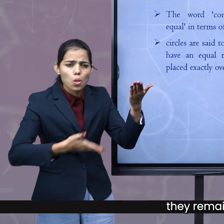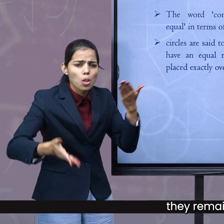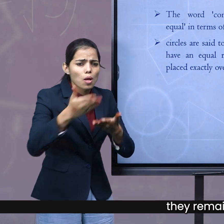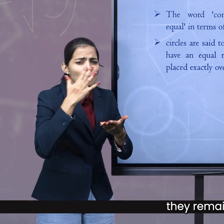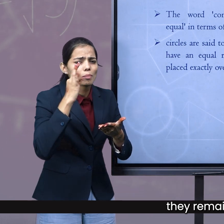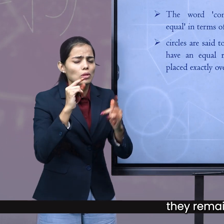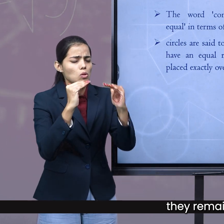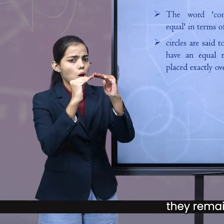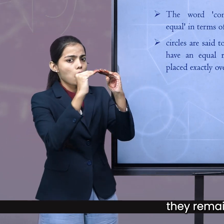equal.